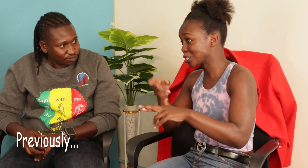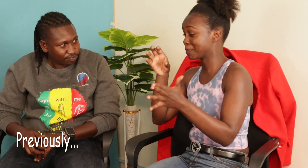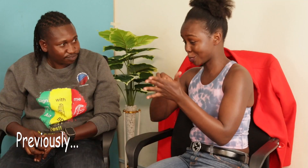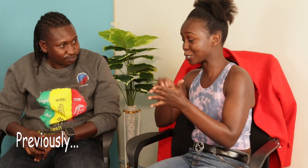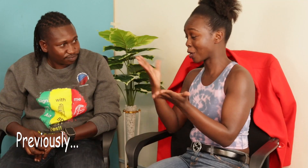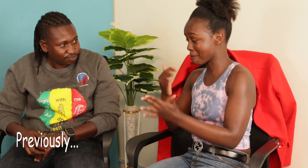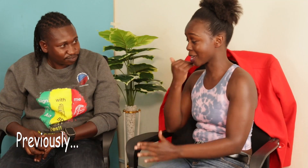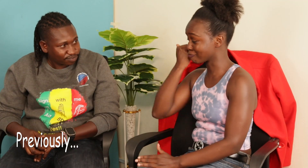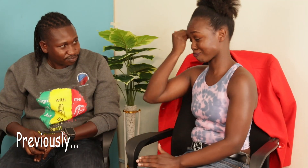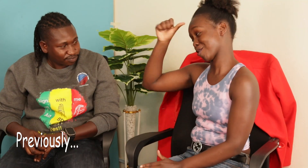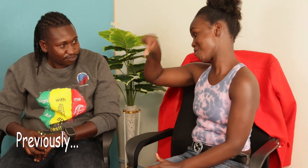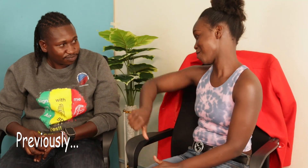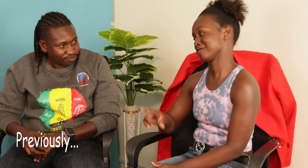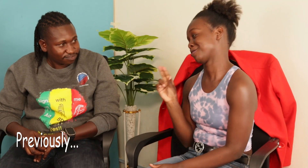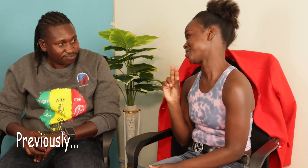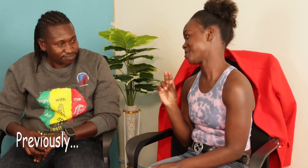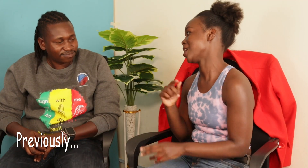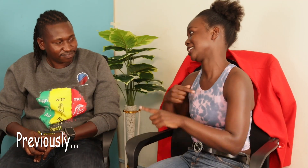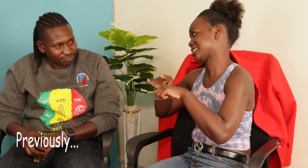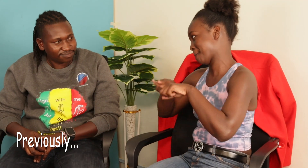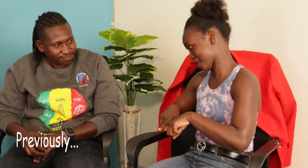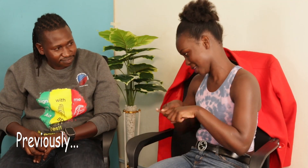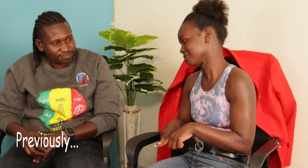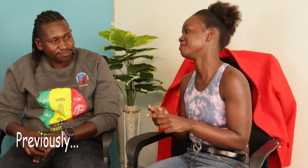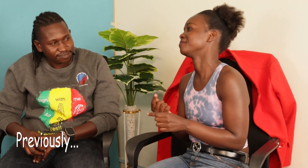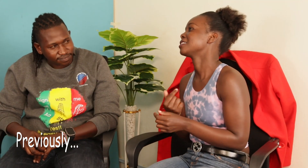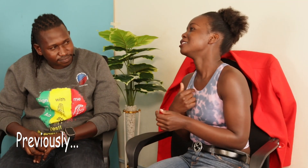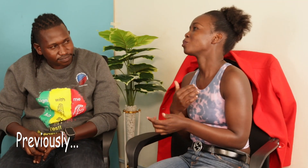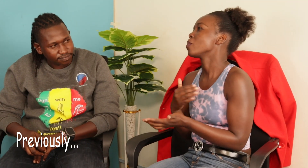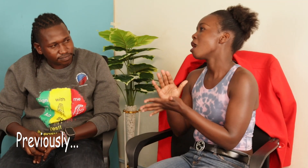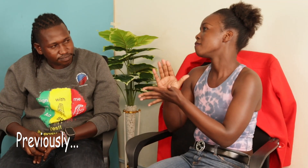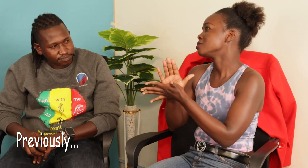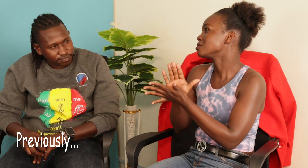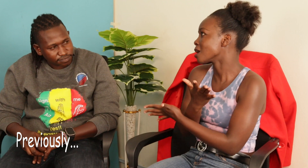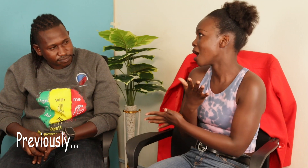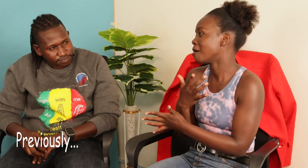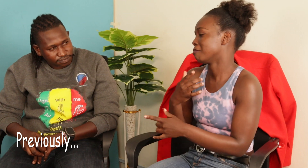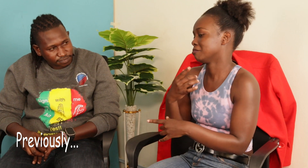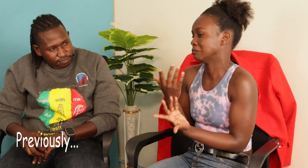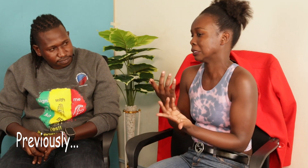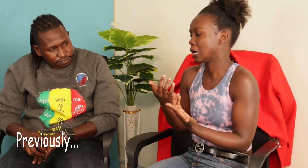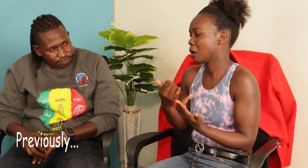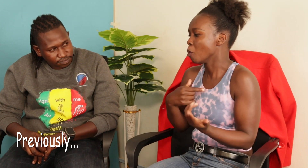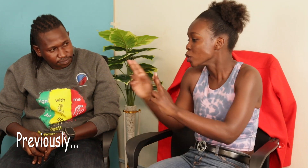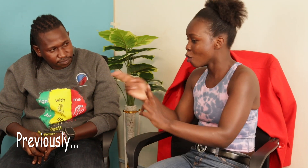I don't want to say that all relationships are bad and they bring stress. No, it depends. You will